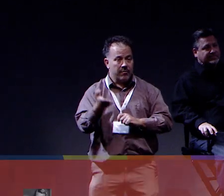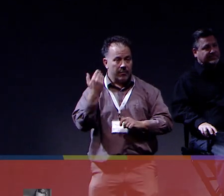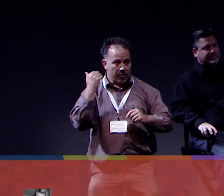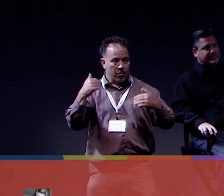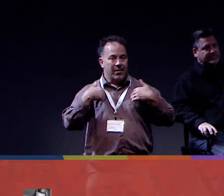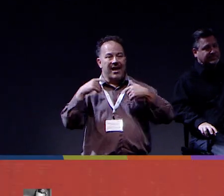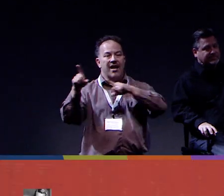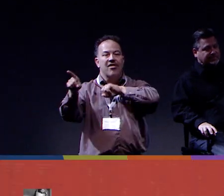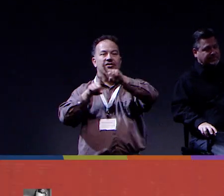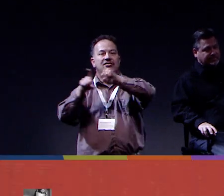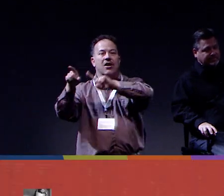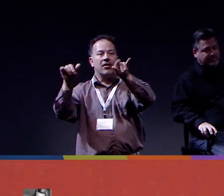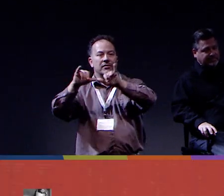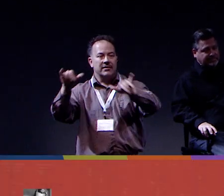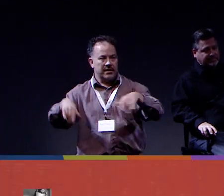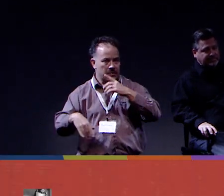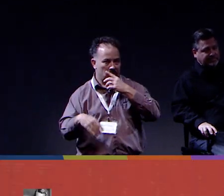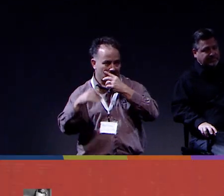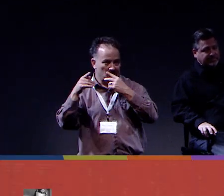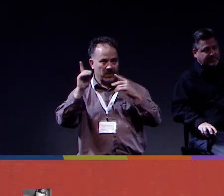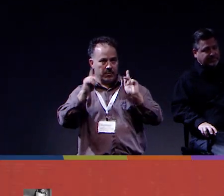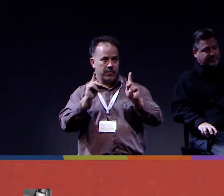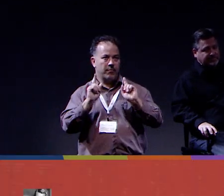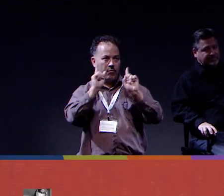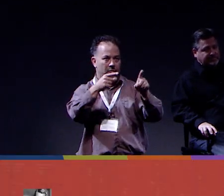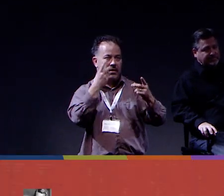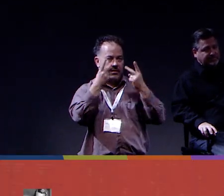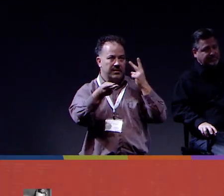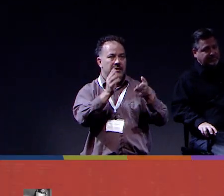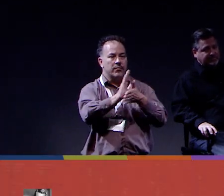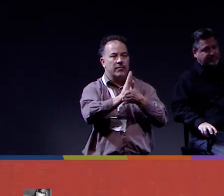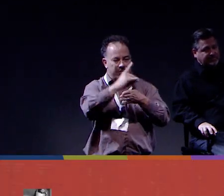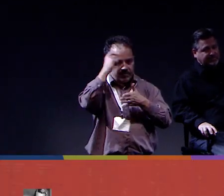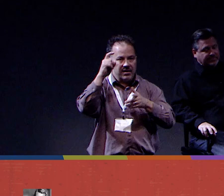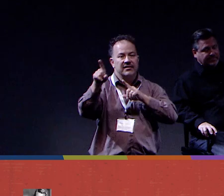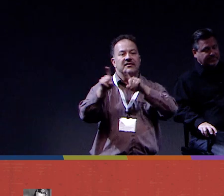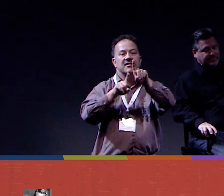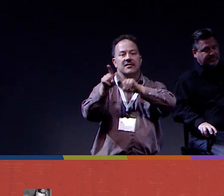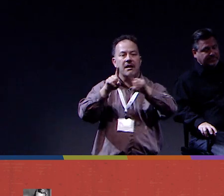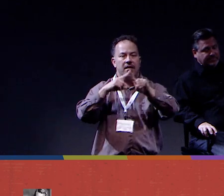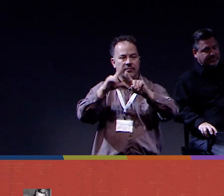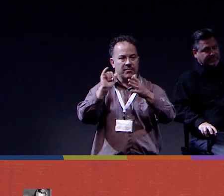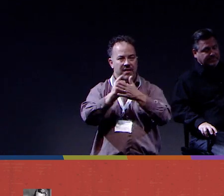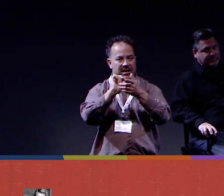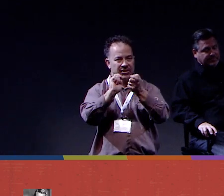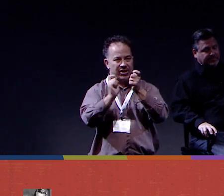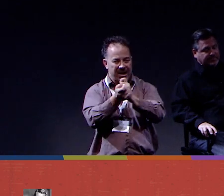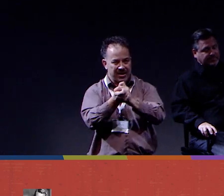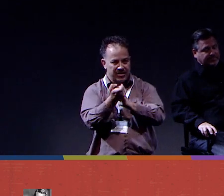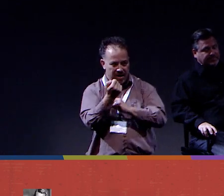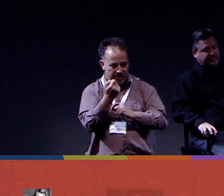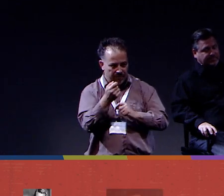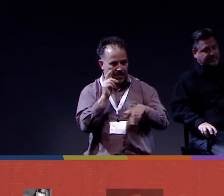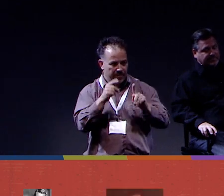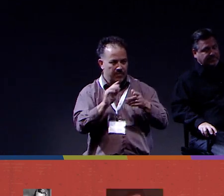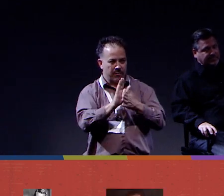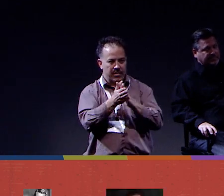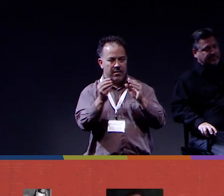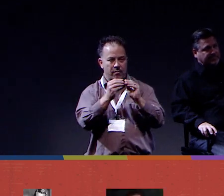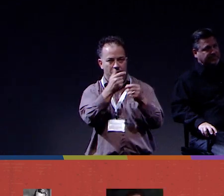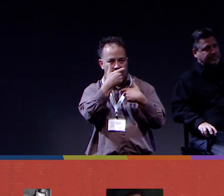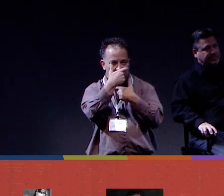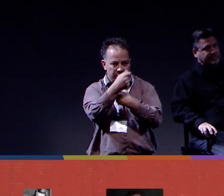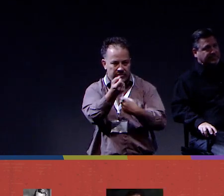star system, where people went to go see movies for stars. But that changed a little bit, and people got more interested